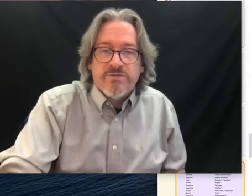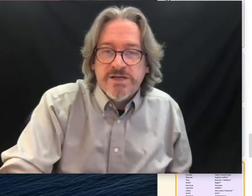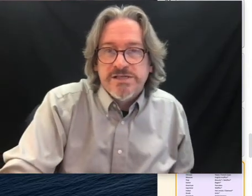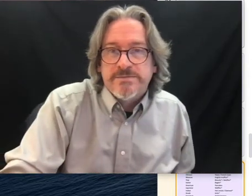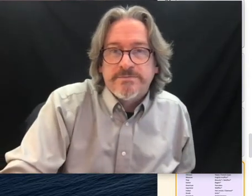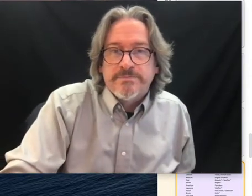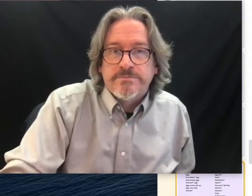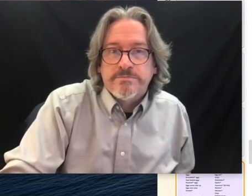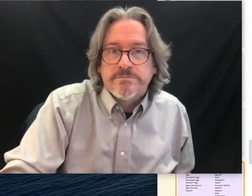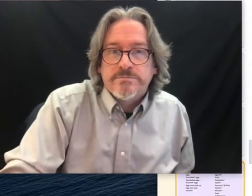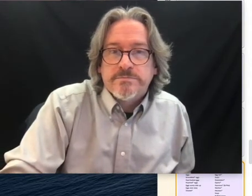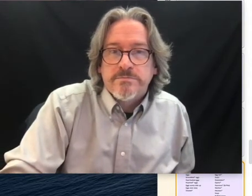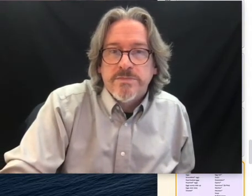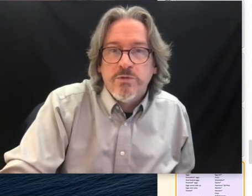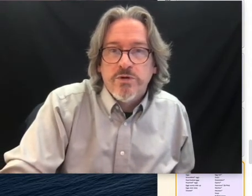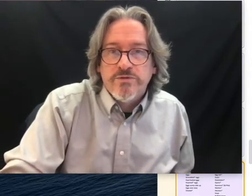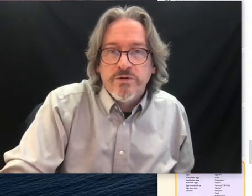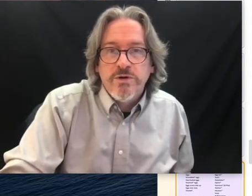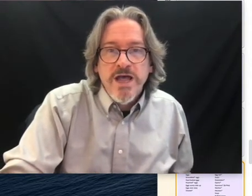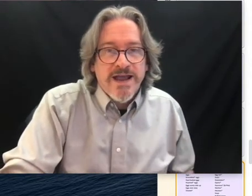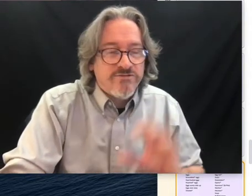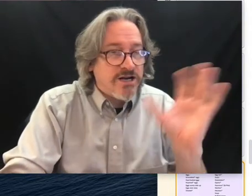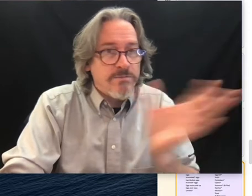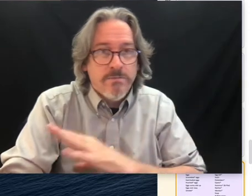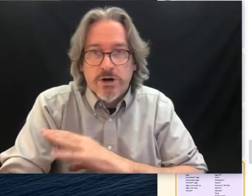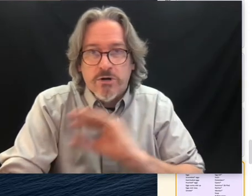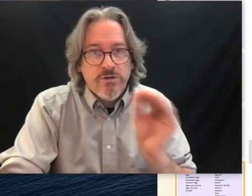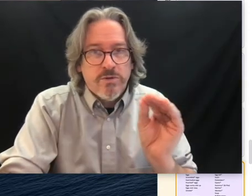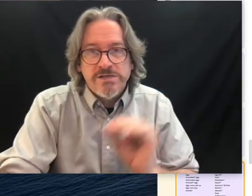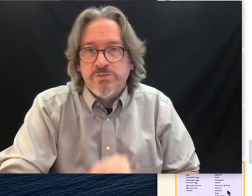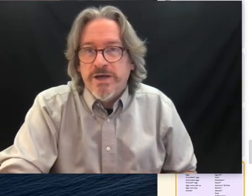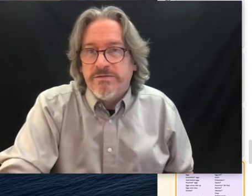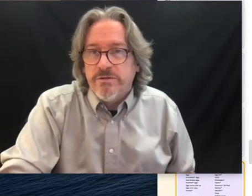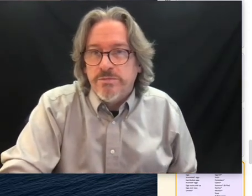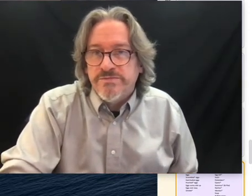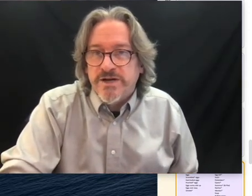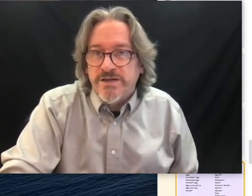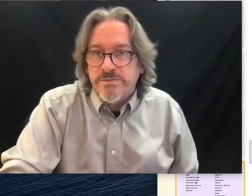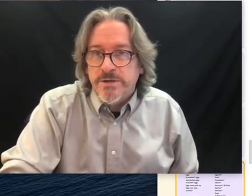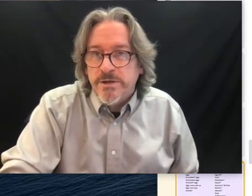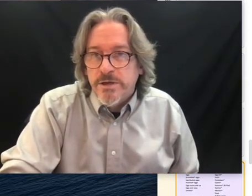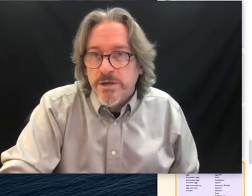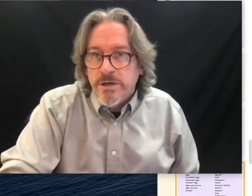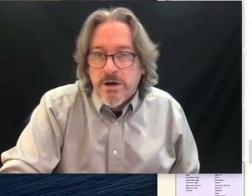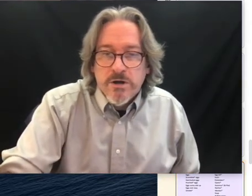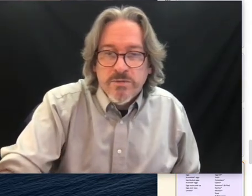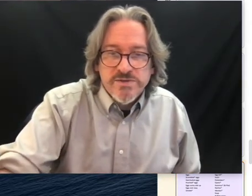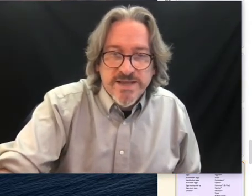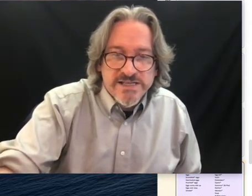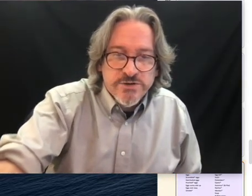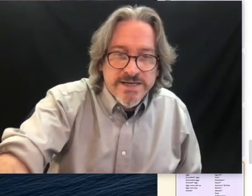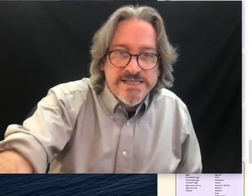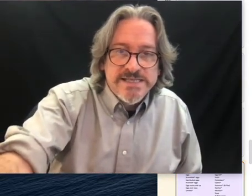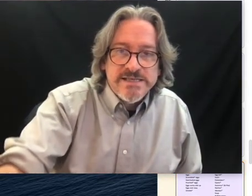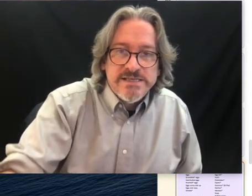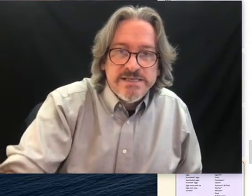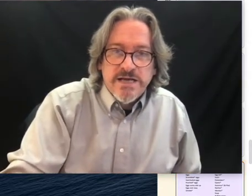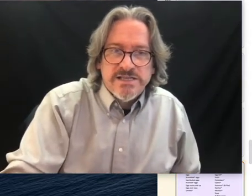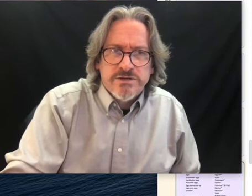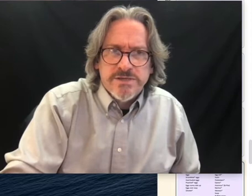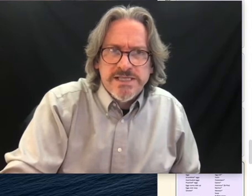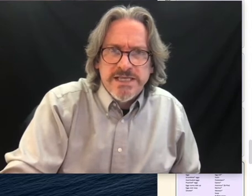video for this. We'll go through, and I've tried to mark all the ones with, oops, I forgot this one. All the ones with